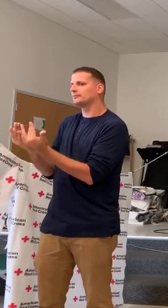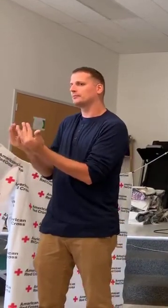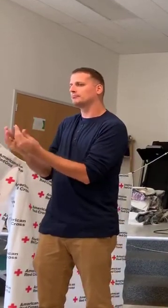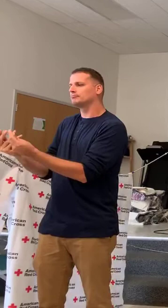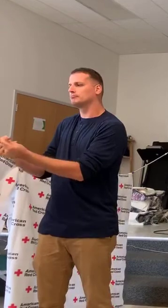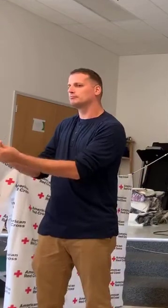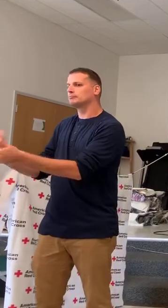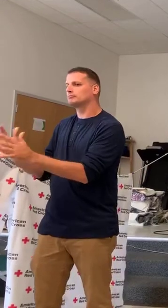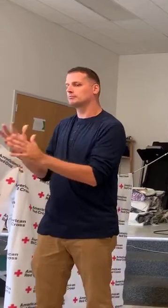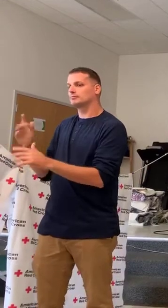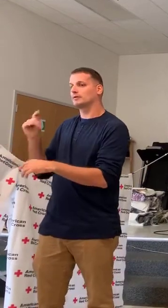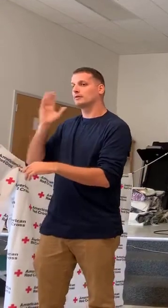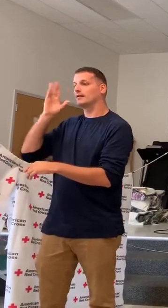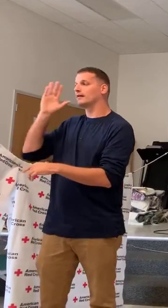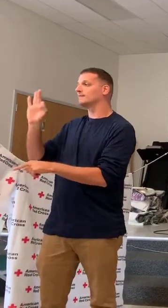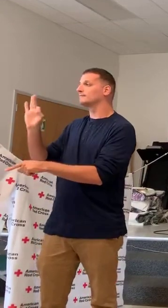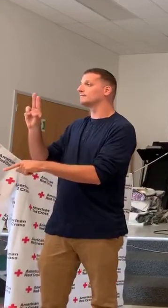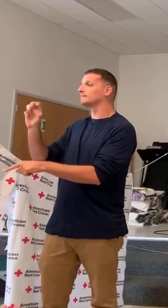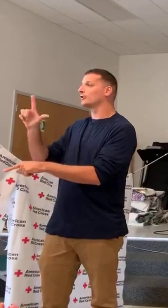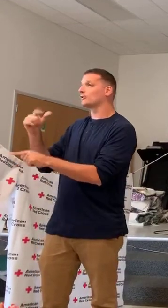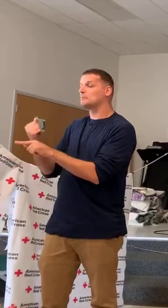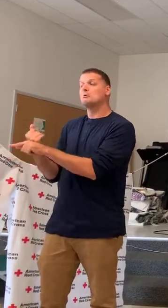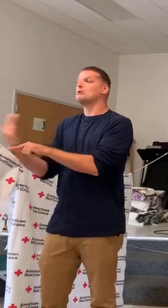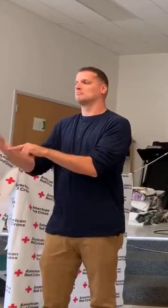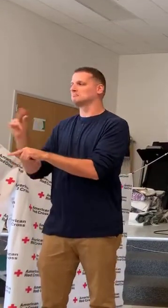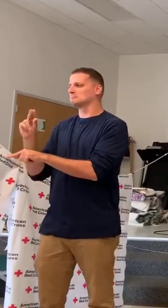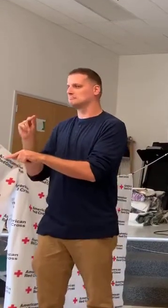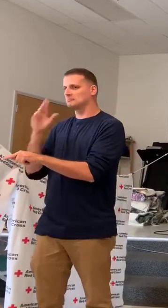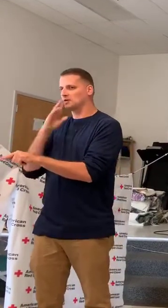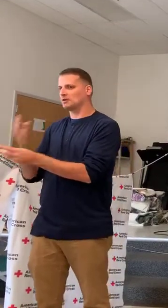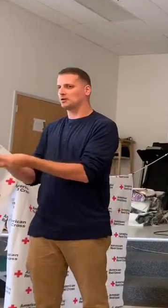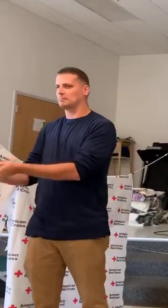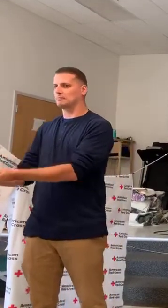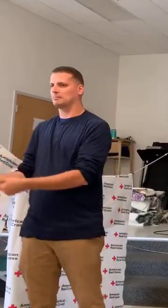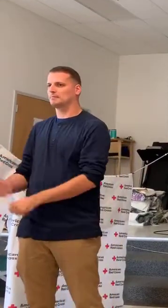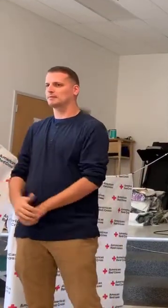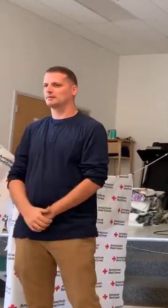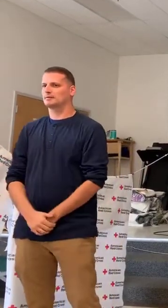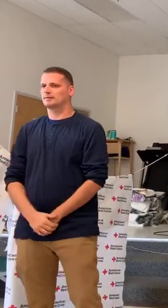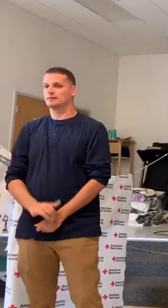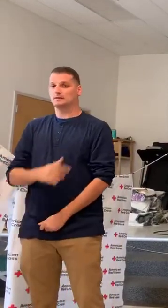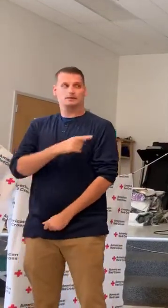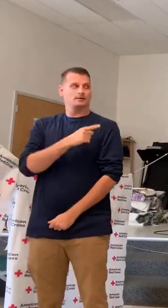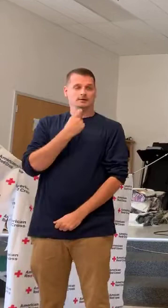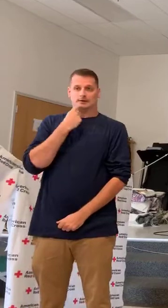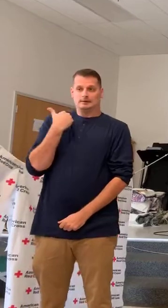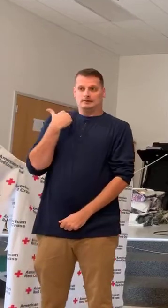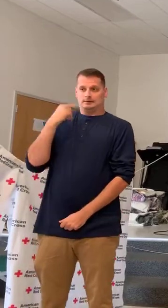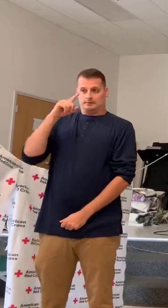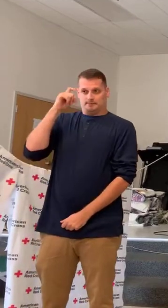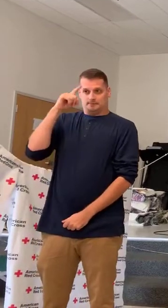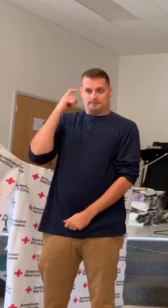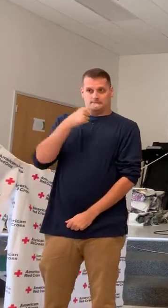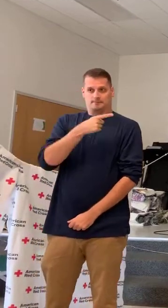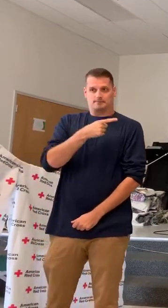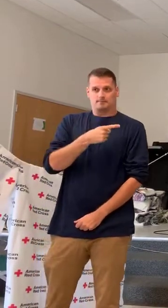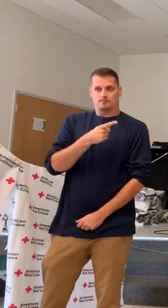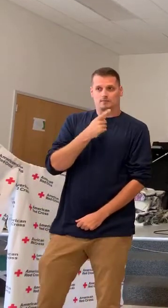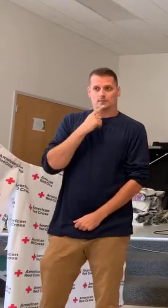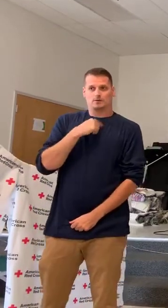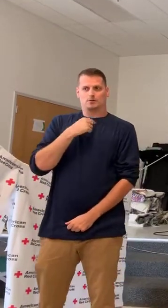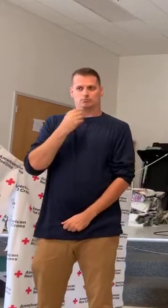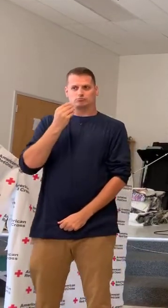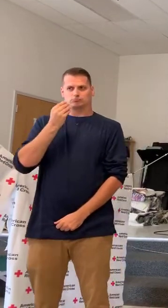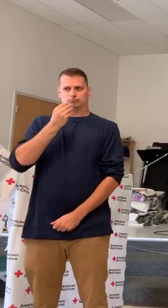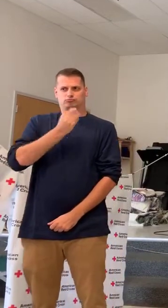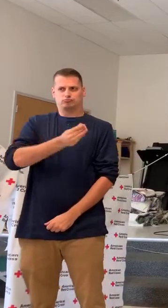areas, 600,000 acres on fire. And then this fire bust came, and it was another initial attack. So I'll give you my straight talk, too. So I think you're talking about,